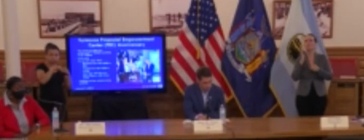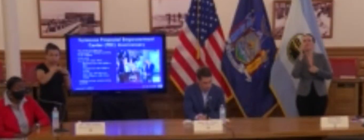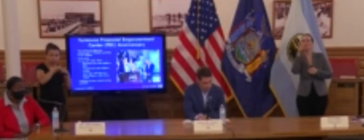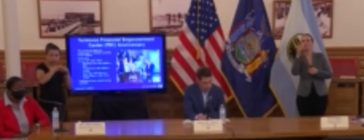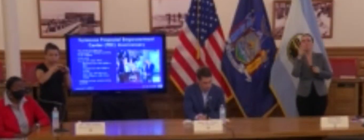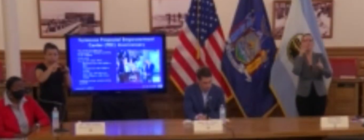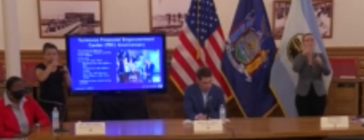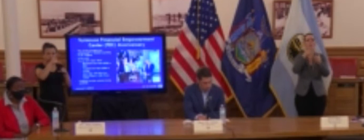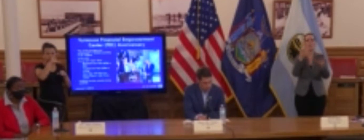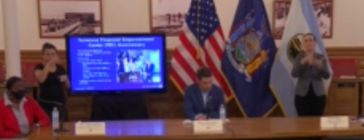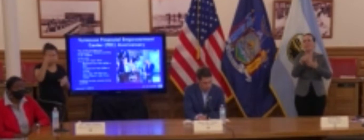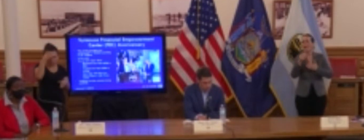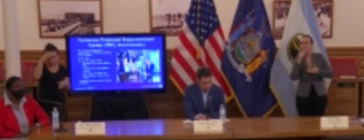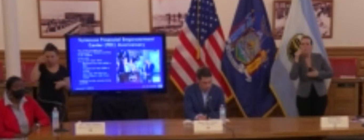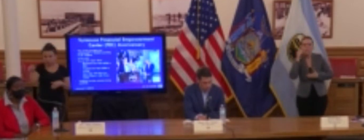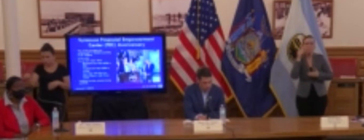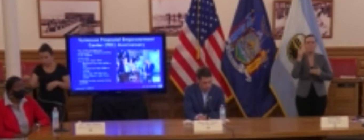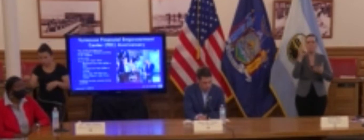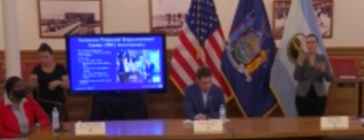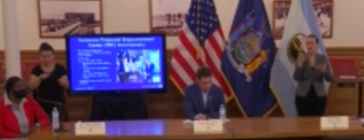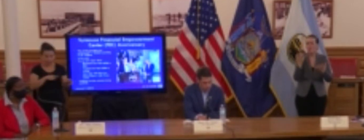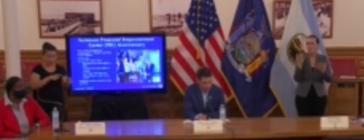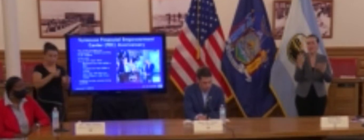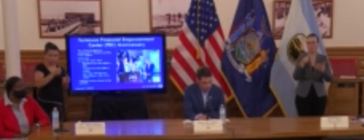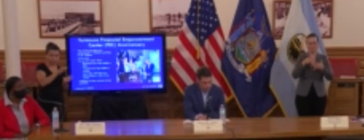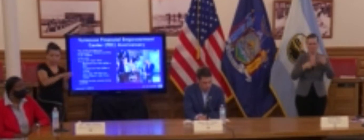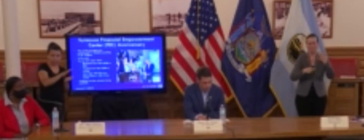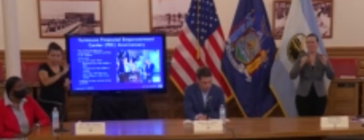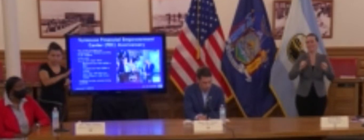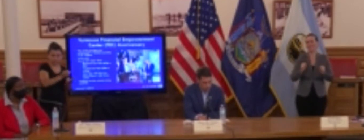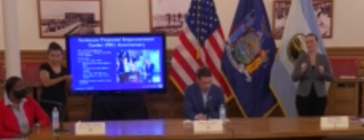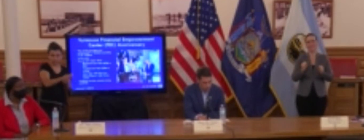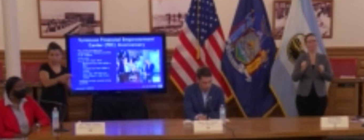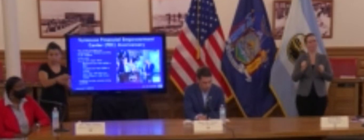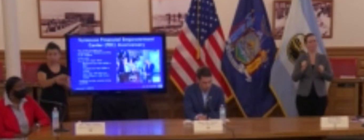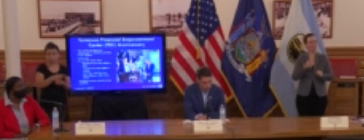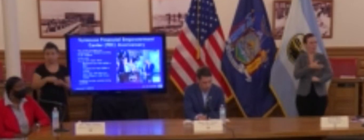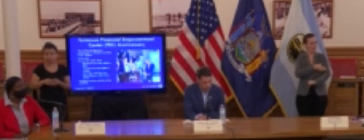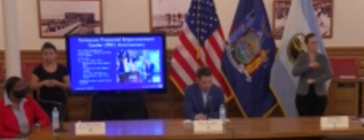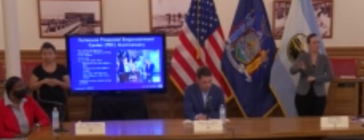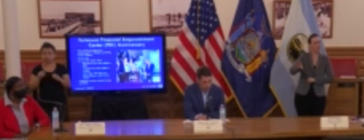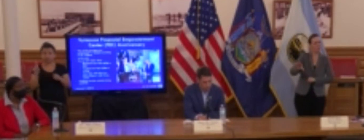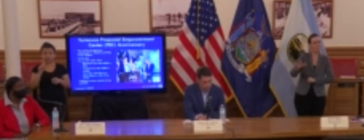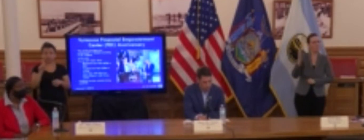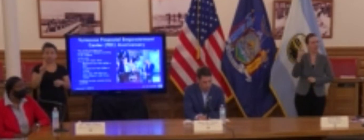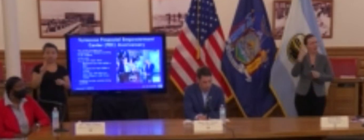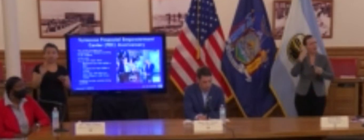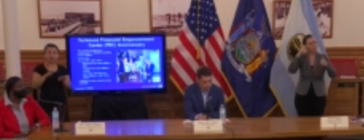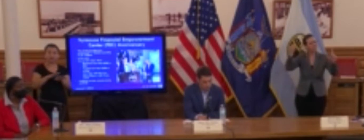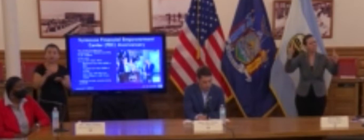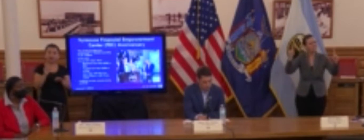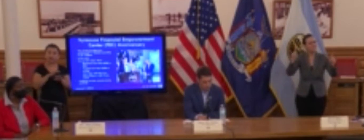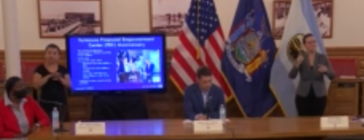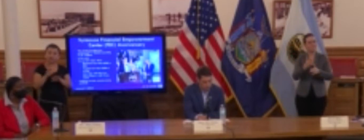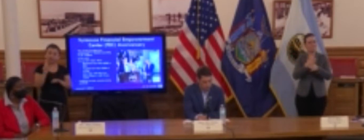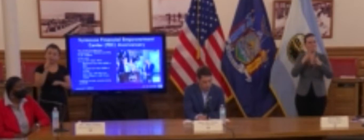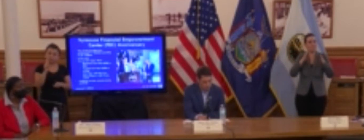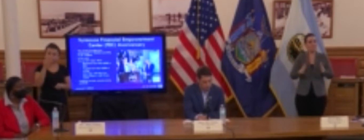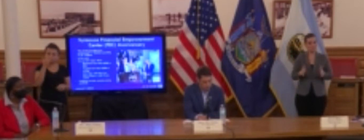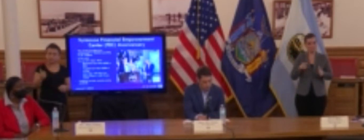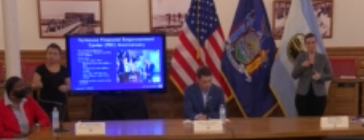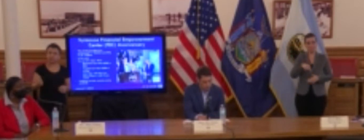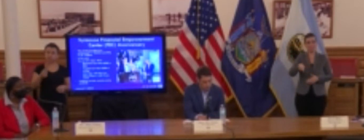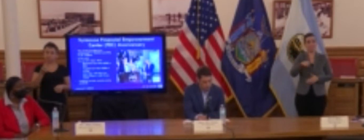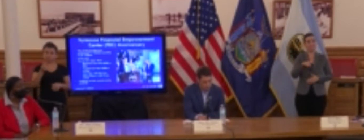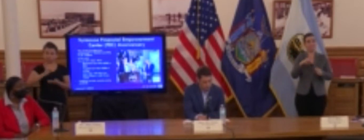financially. This success is due to a partnership with the Cities for Financial Empowerment Fund, and it's a